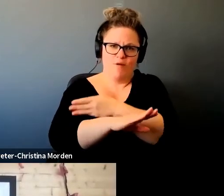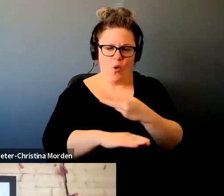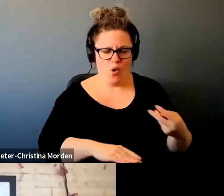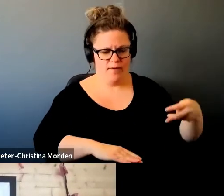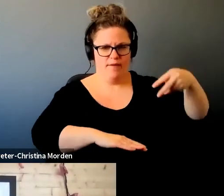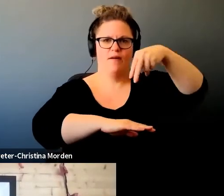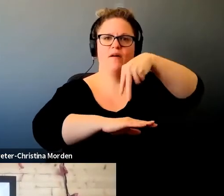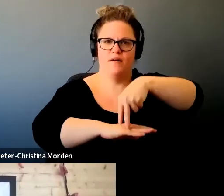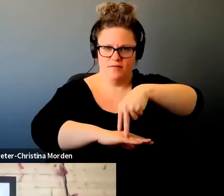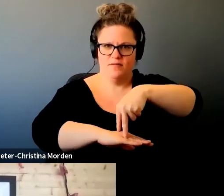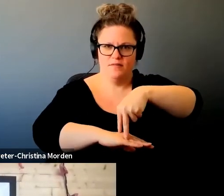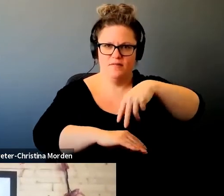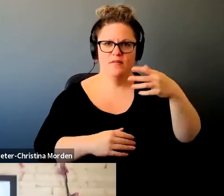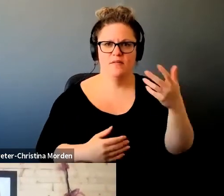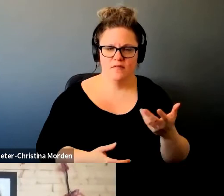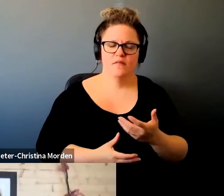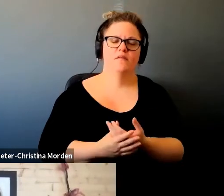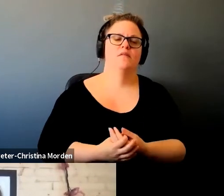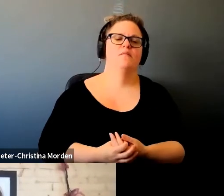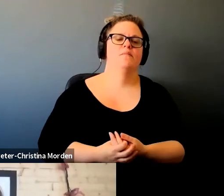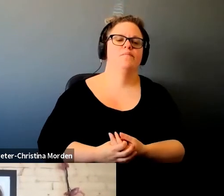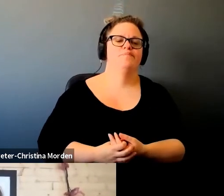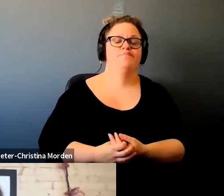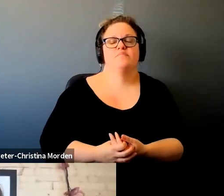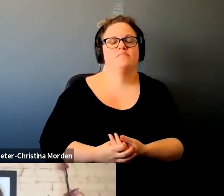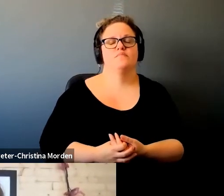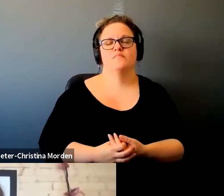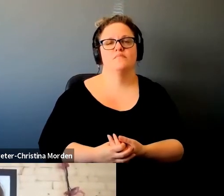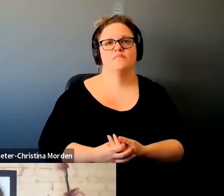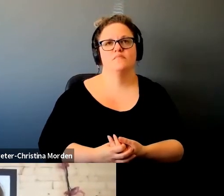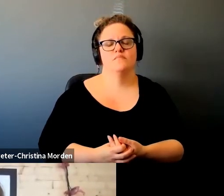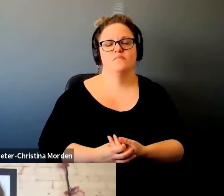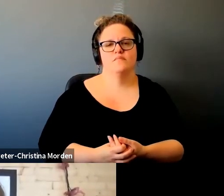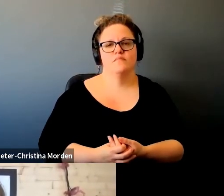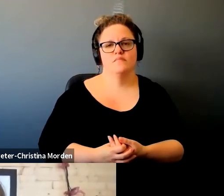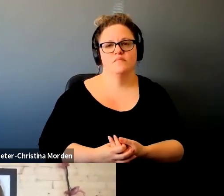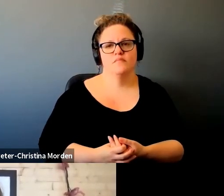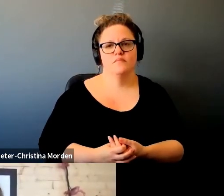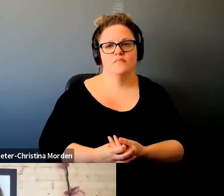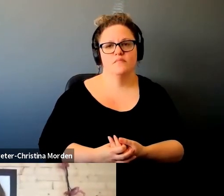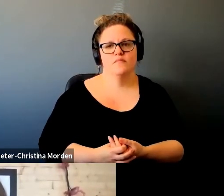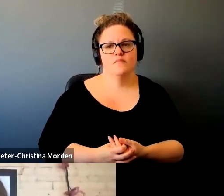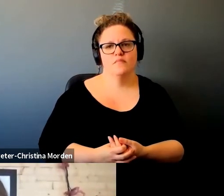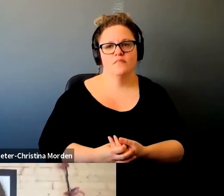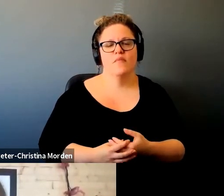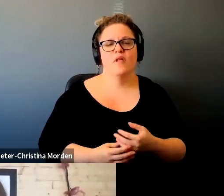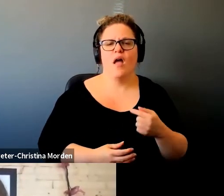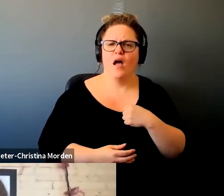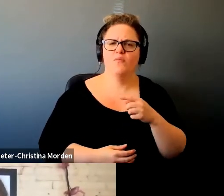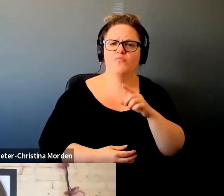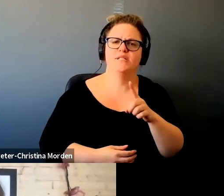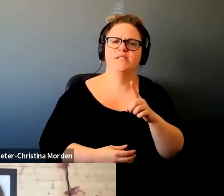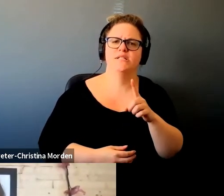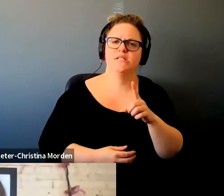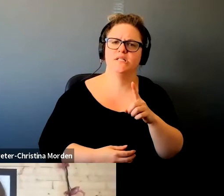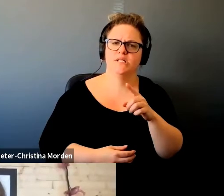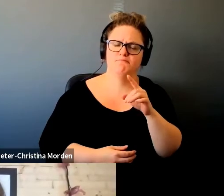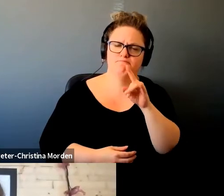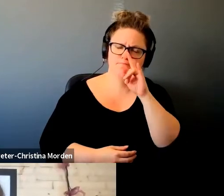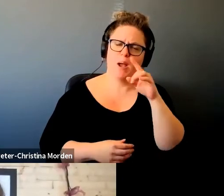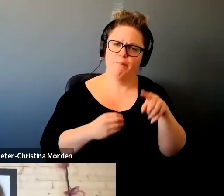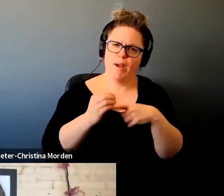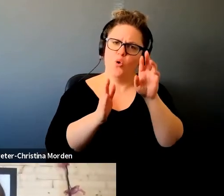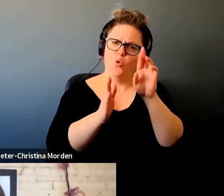combat that with, I do so much, like I read, I'm very intellectual about the research part of my work. Like Trigger